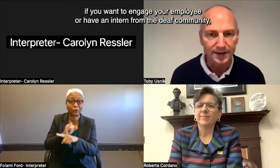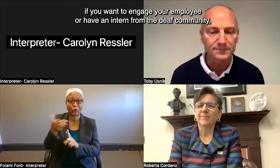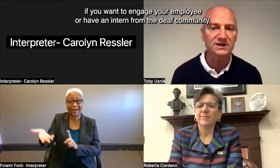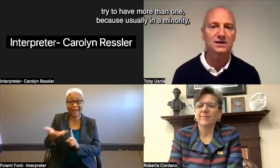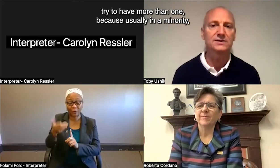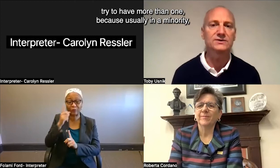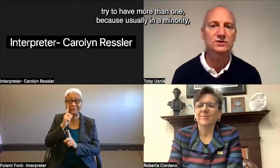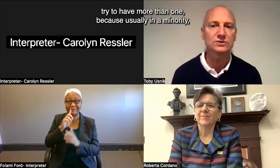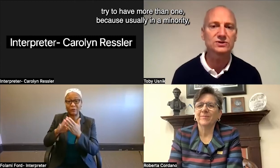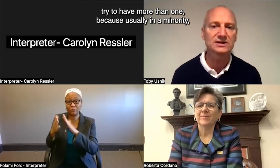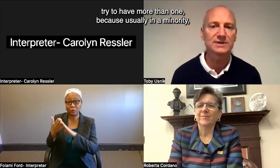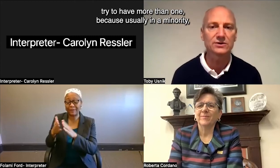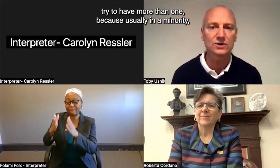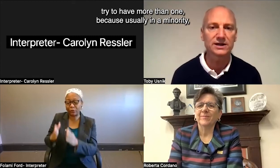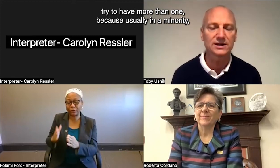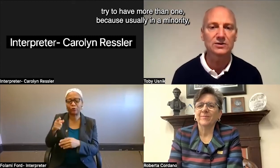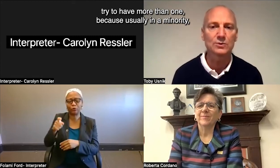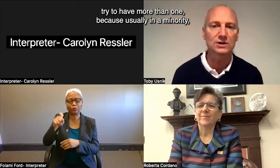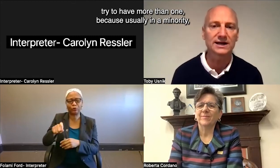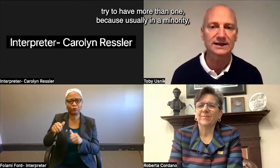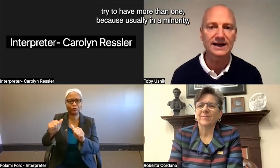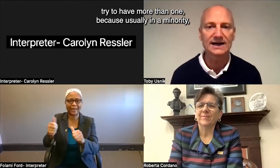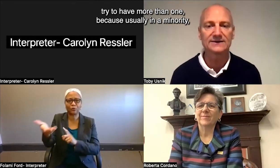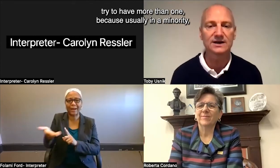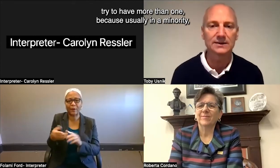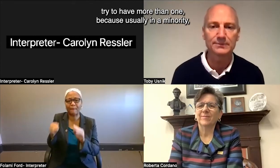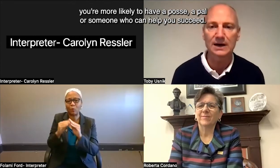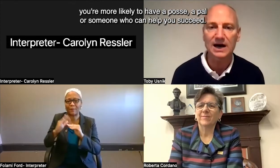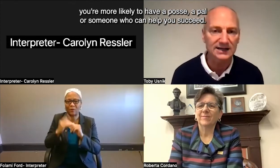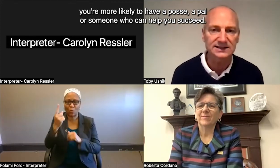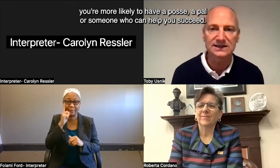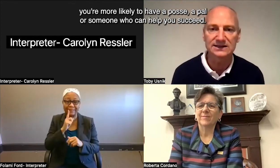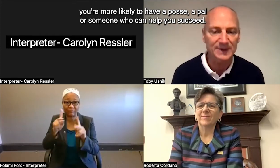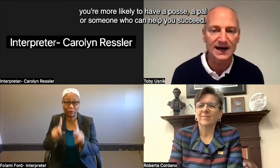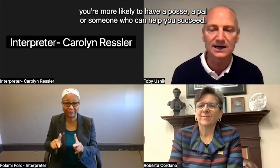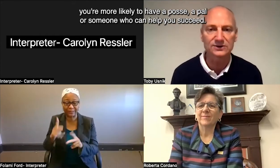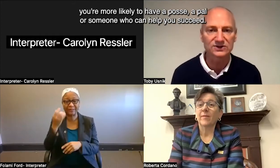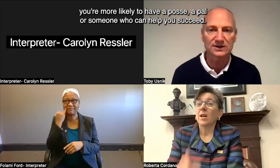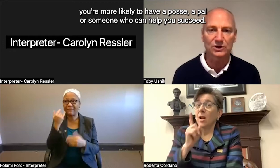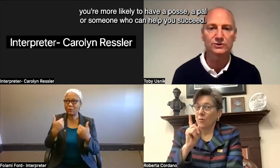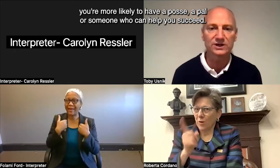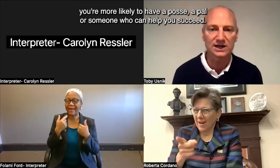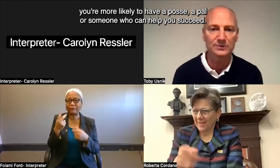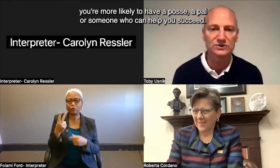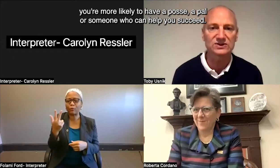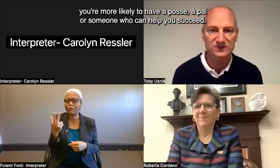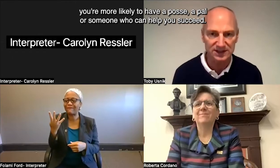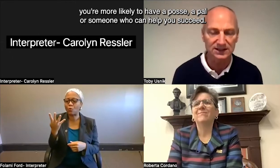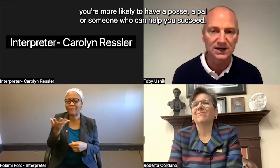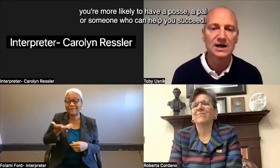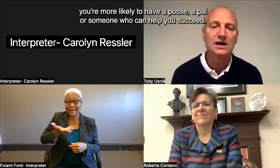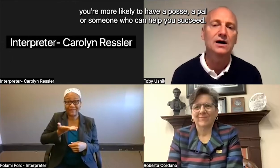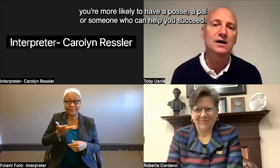more than one. Because usually in a minority, you're more likely to have a posse, a pal, or someone who can help you